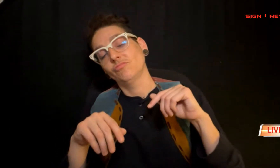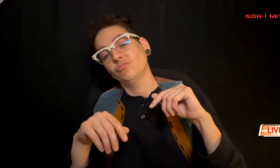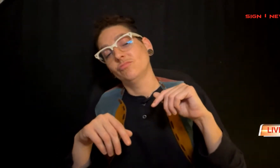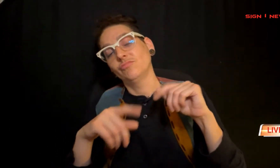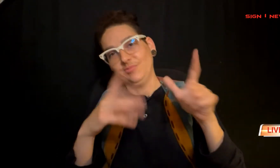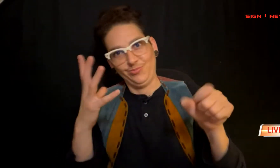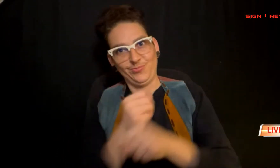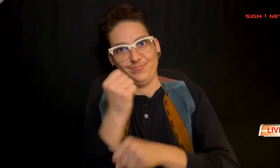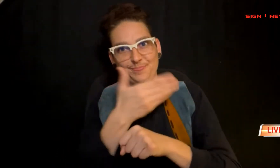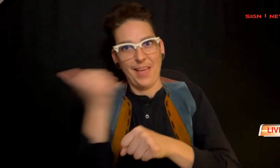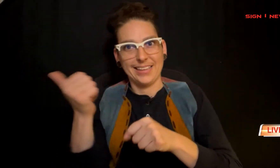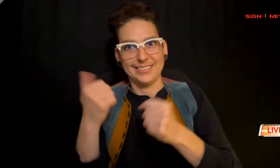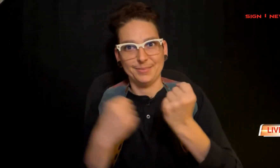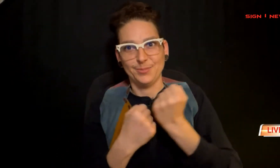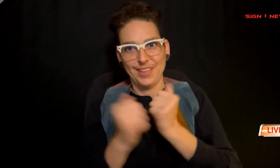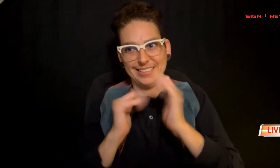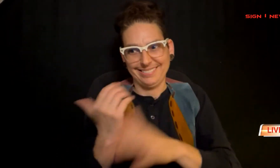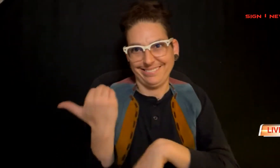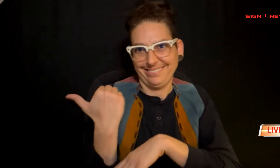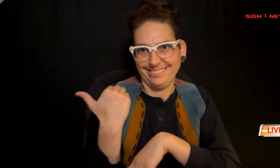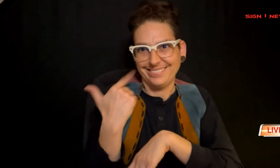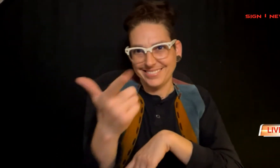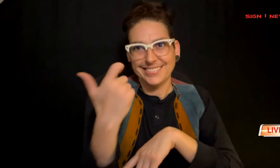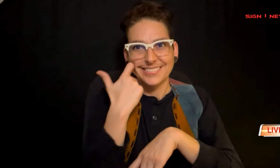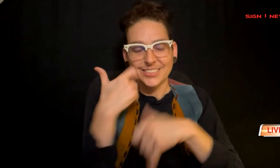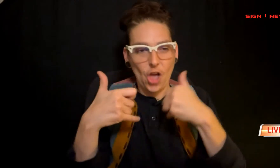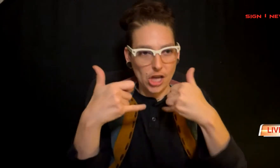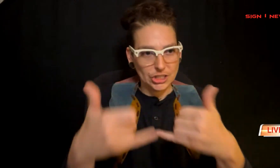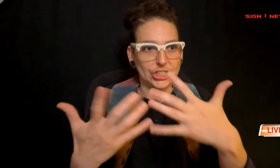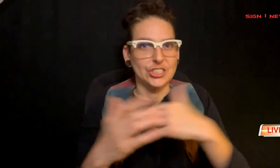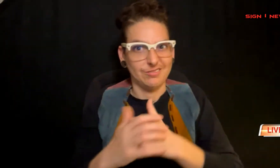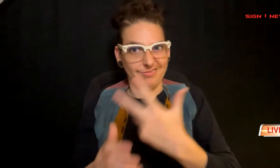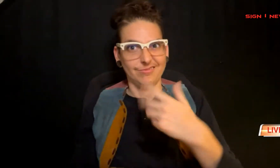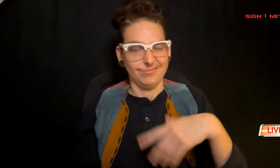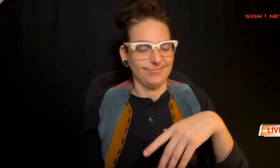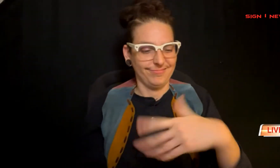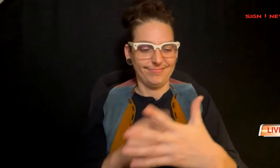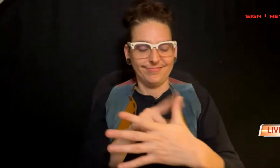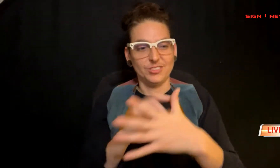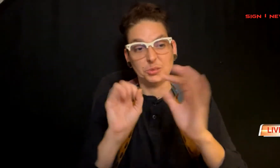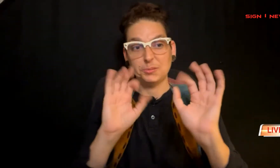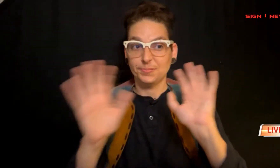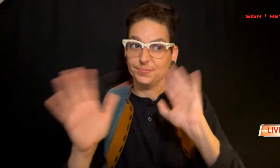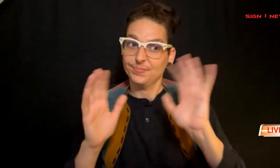Troy Kotsur, he won Best Supporting Actor for the Oscars.